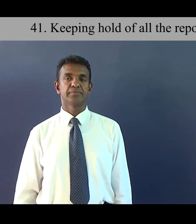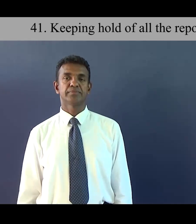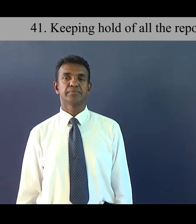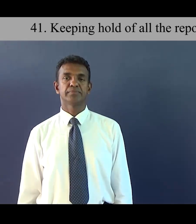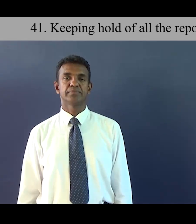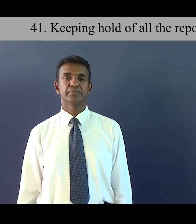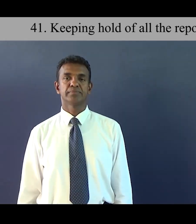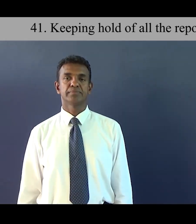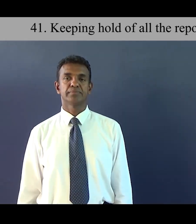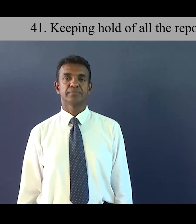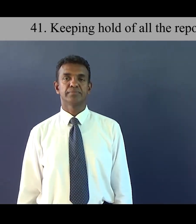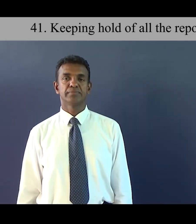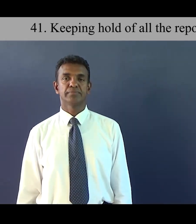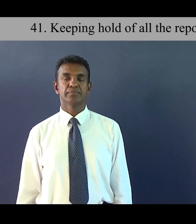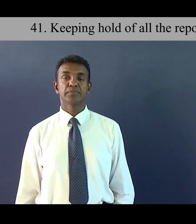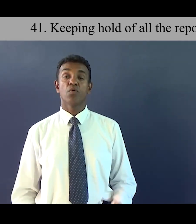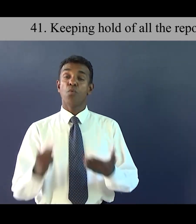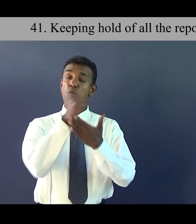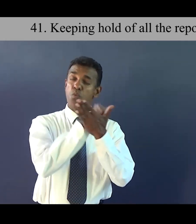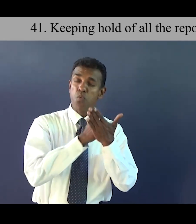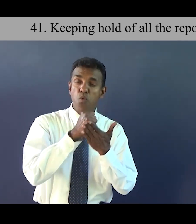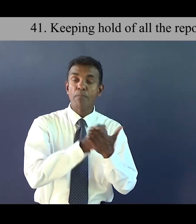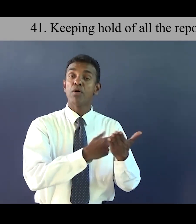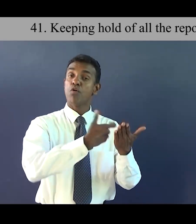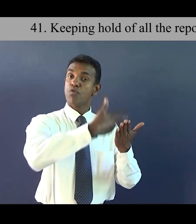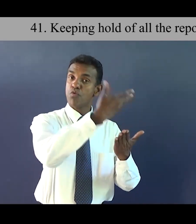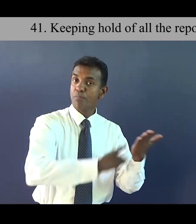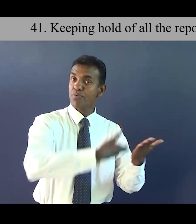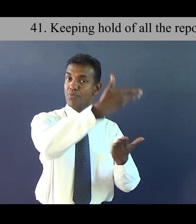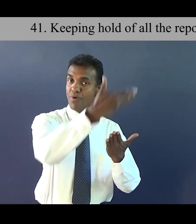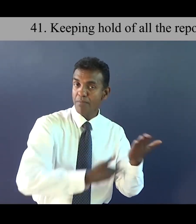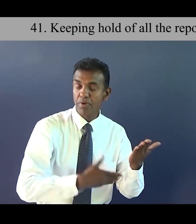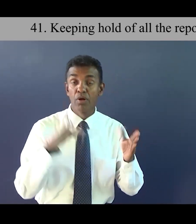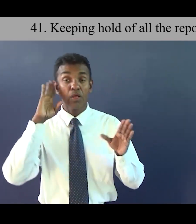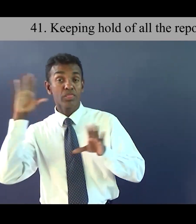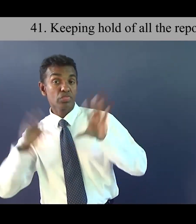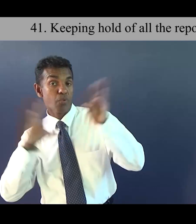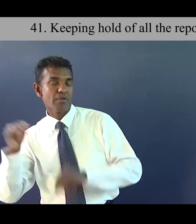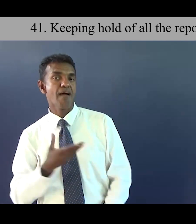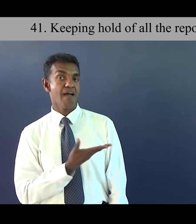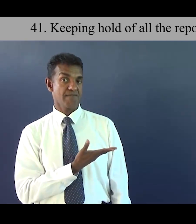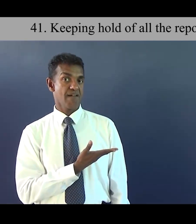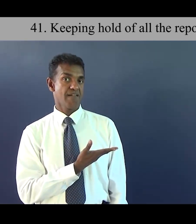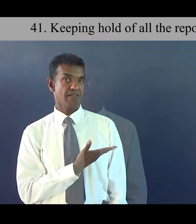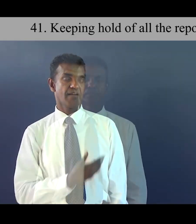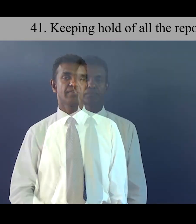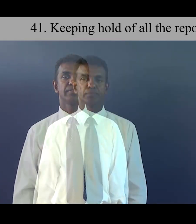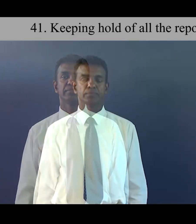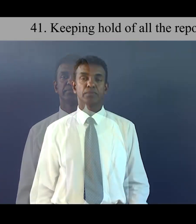Keeping hold of all the reports and information. The Secretary General of the